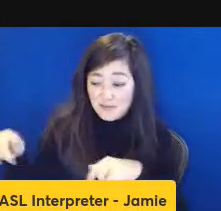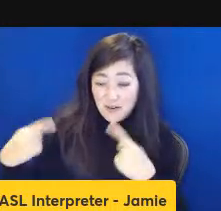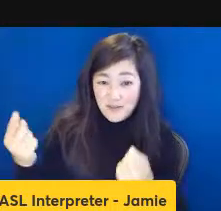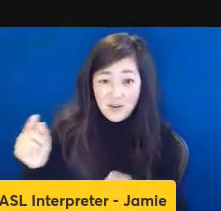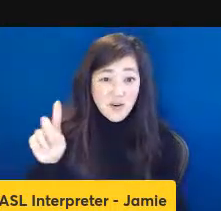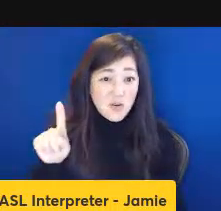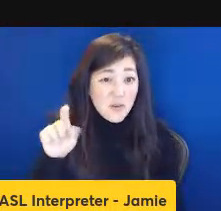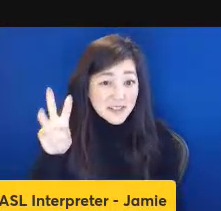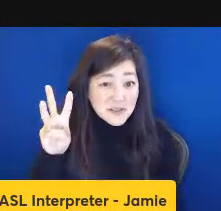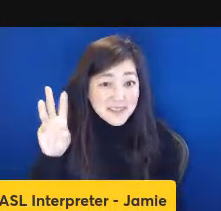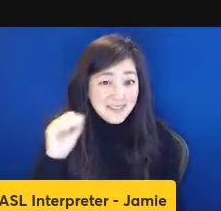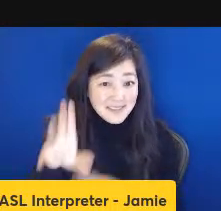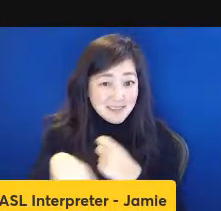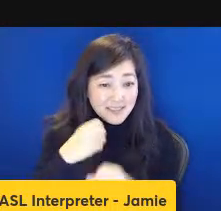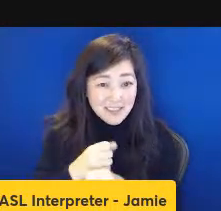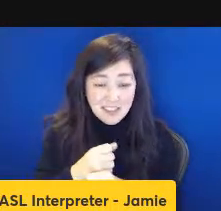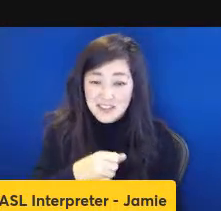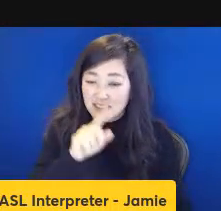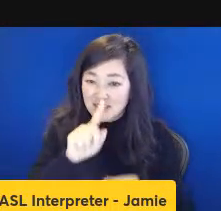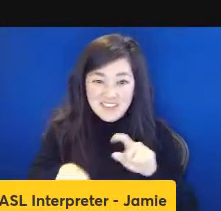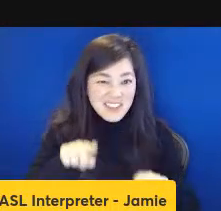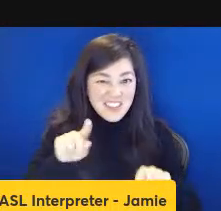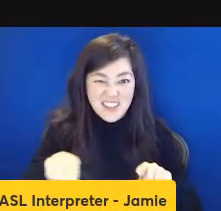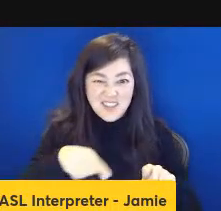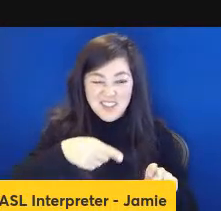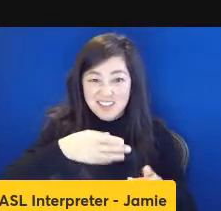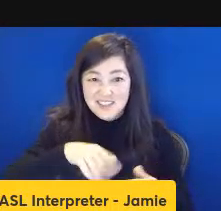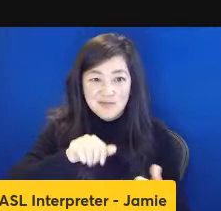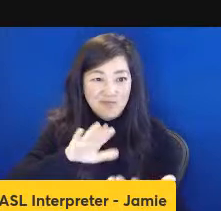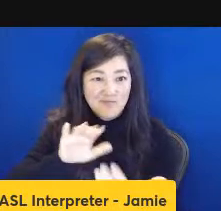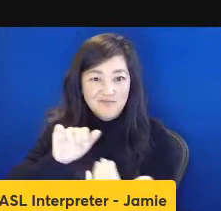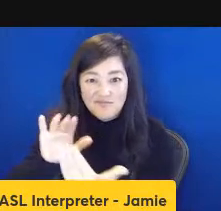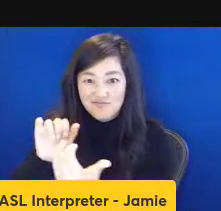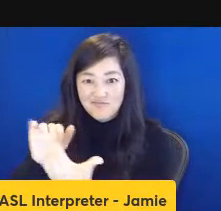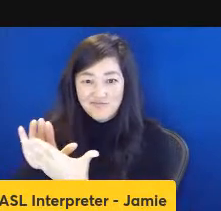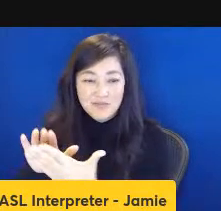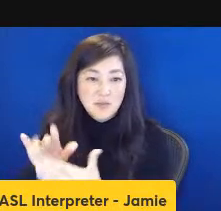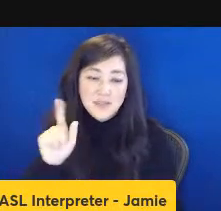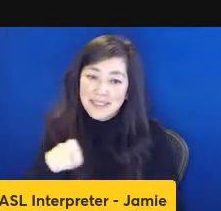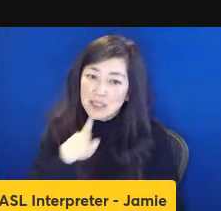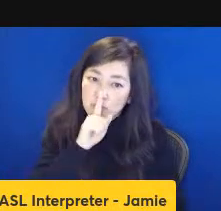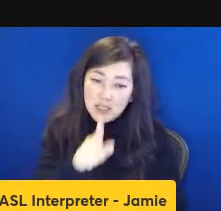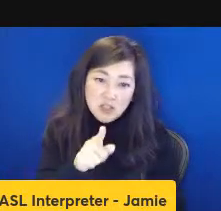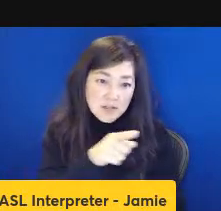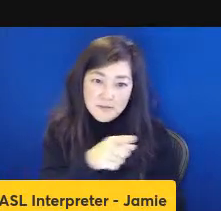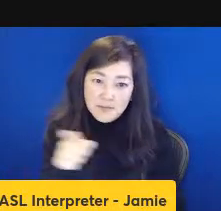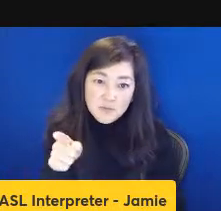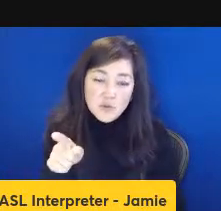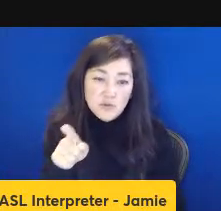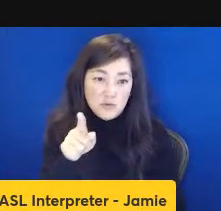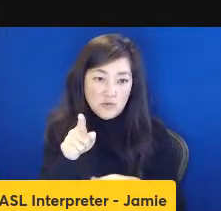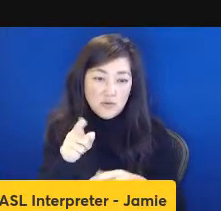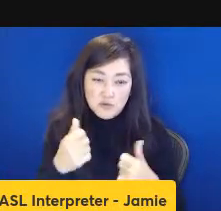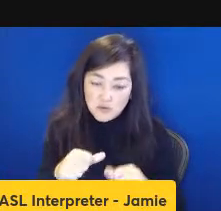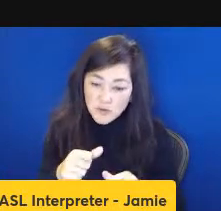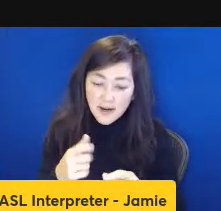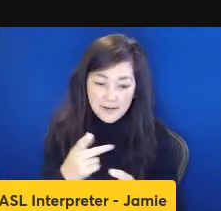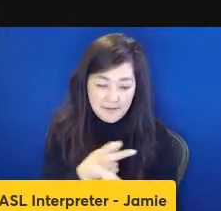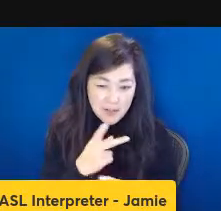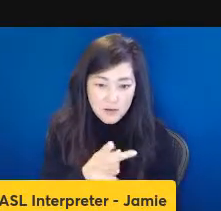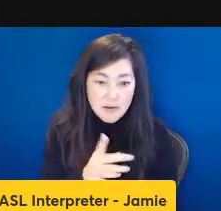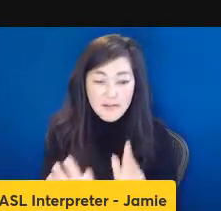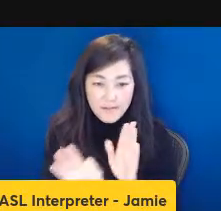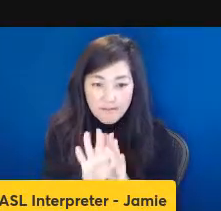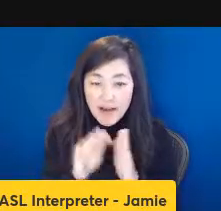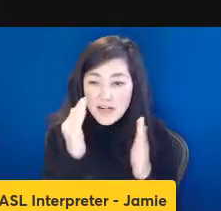years in various forms, you need to make sure that you look into working and finding the knowledge of people who